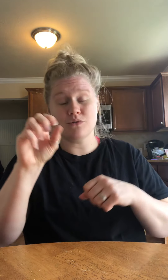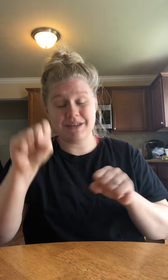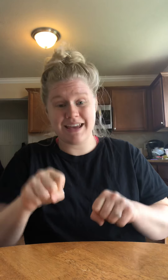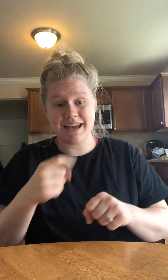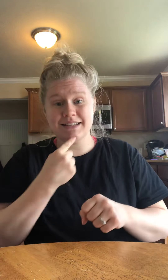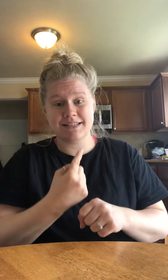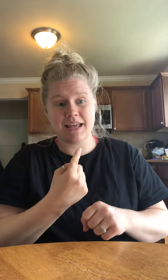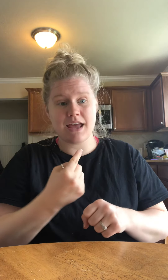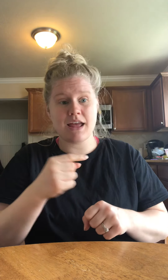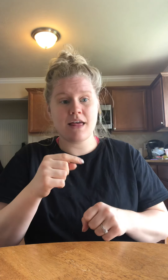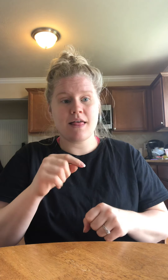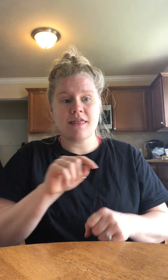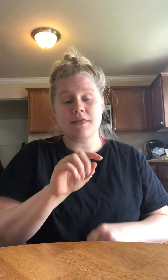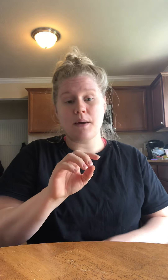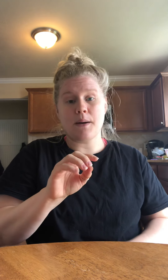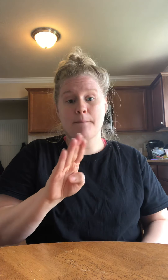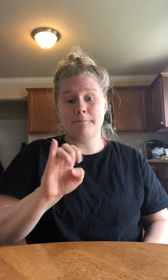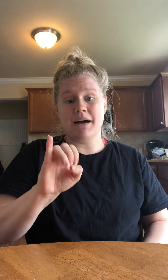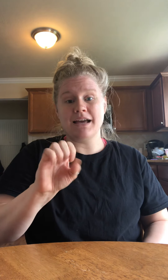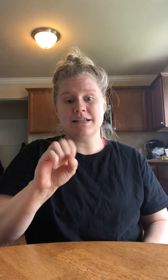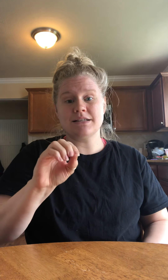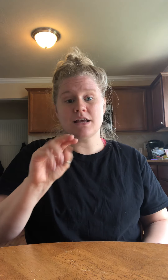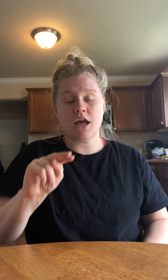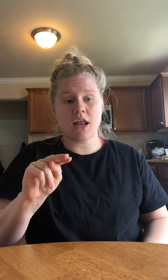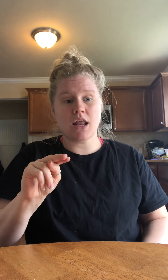migrates west, indicating a single bison. You see,